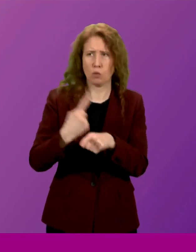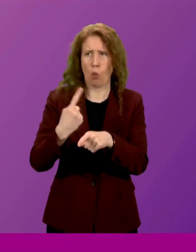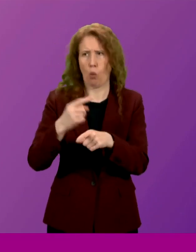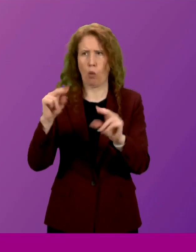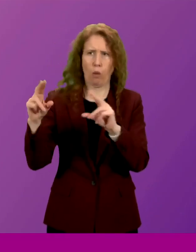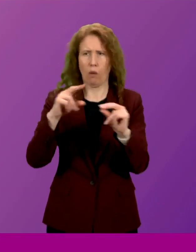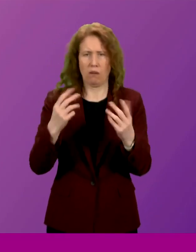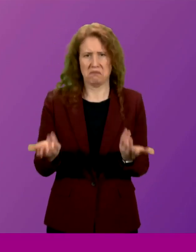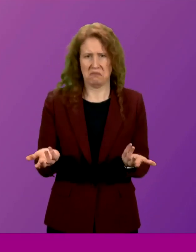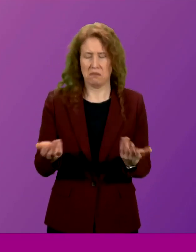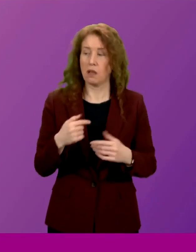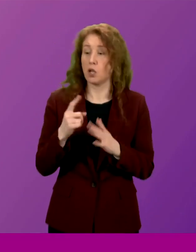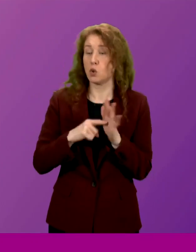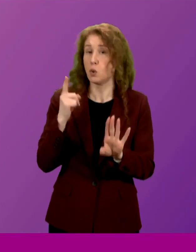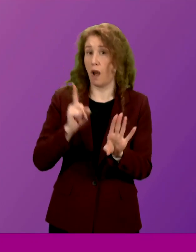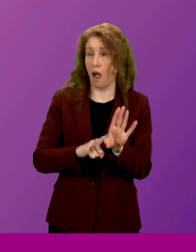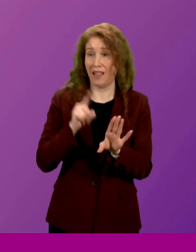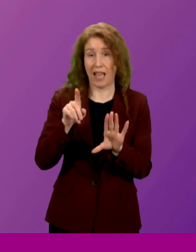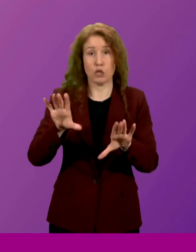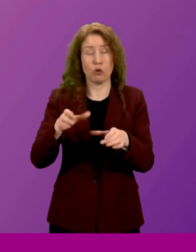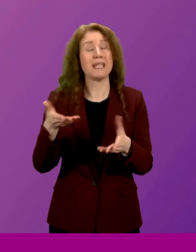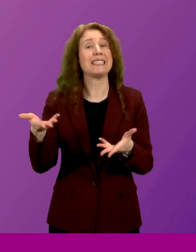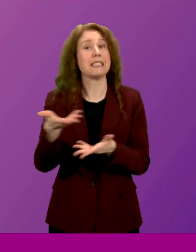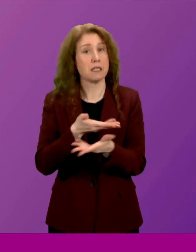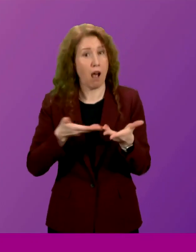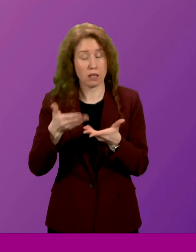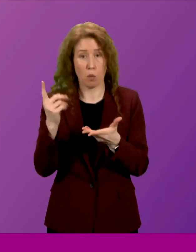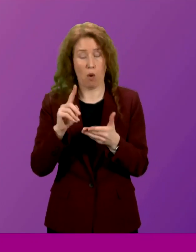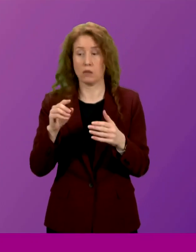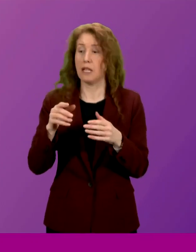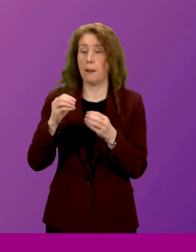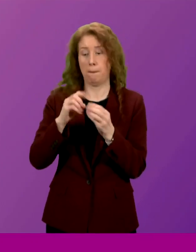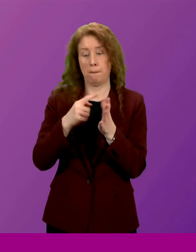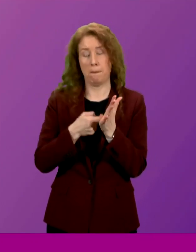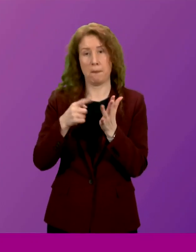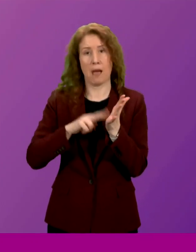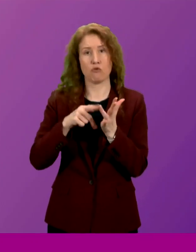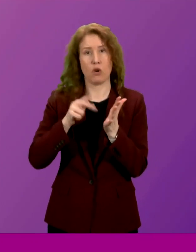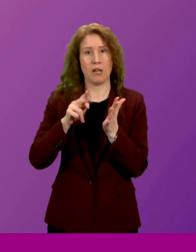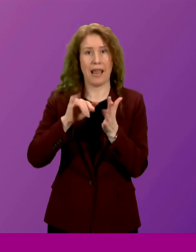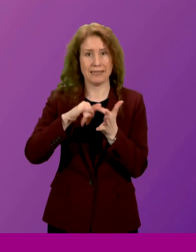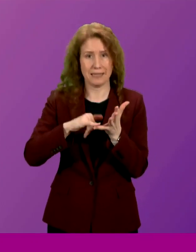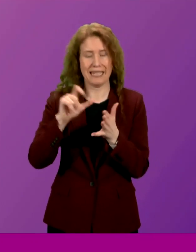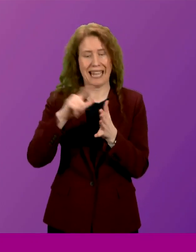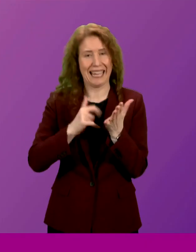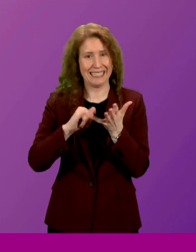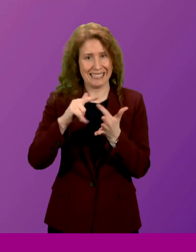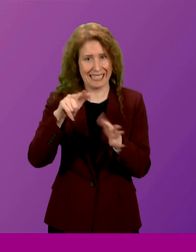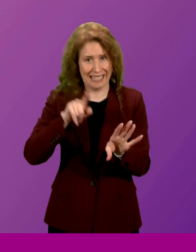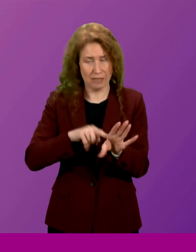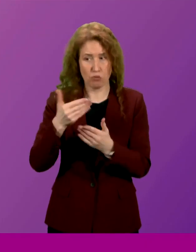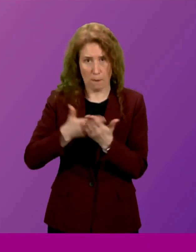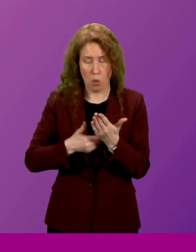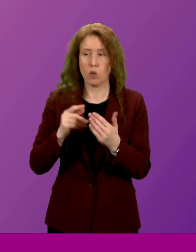shop. In July, the group discussed Baroness Casey's report into grooming gangs elsewhere in the United